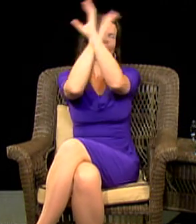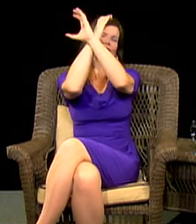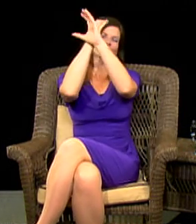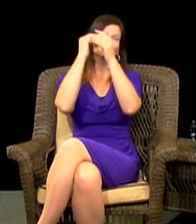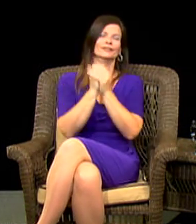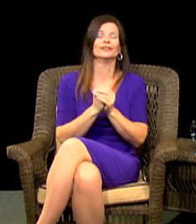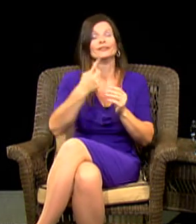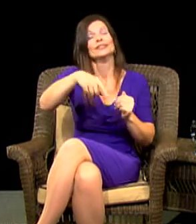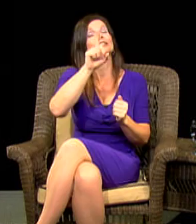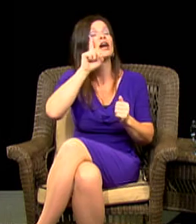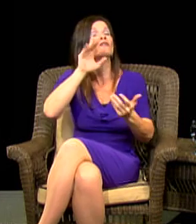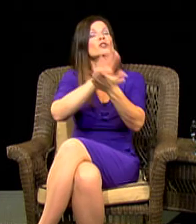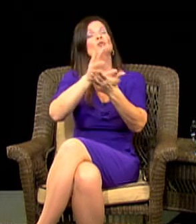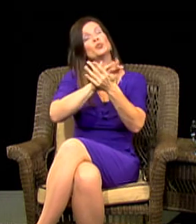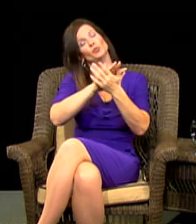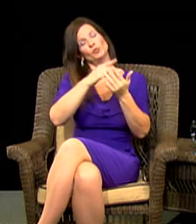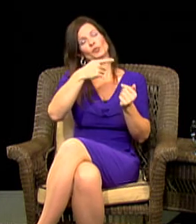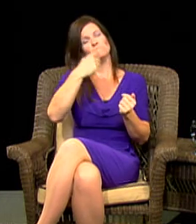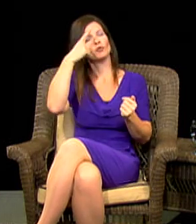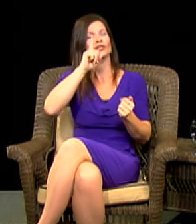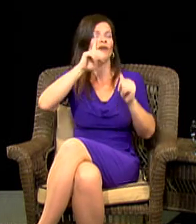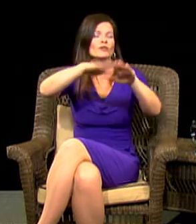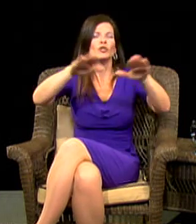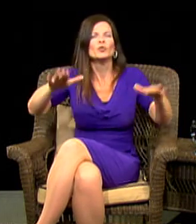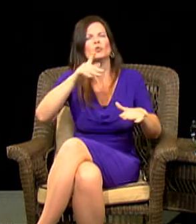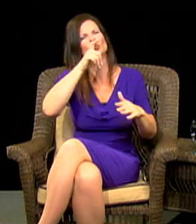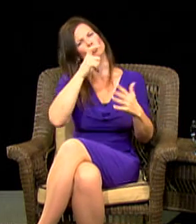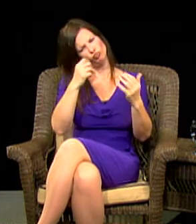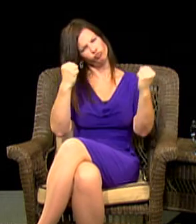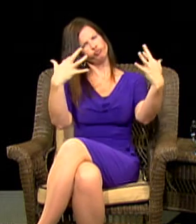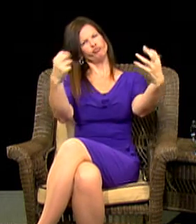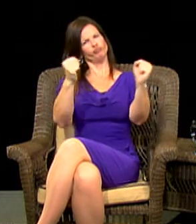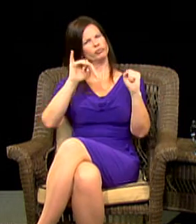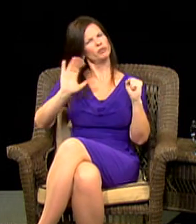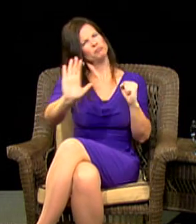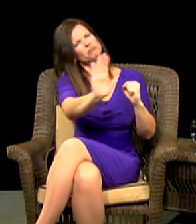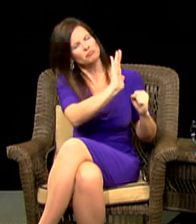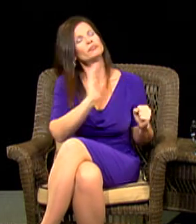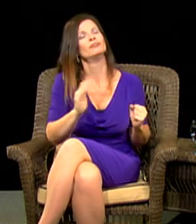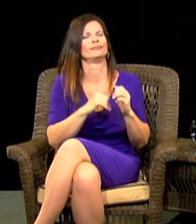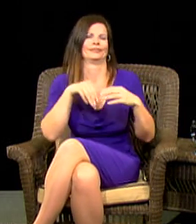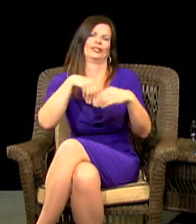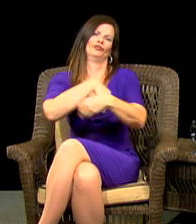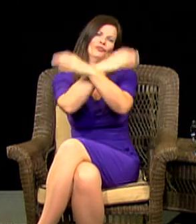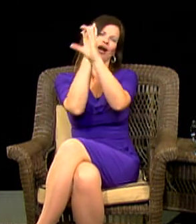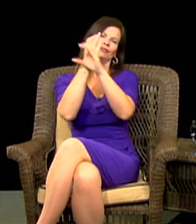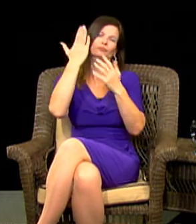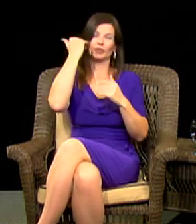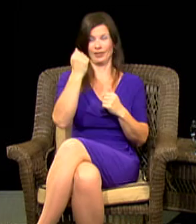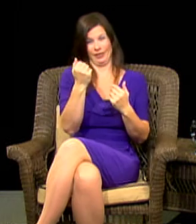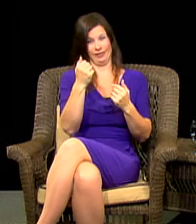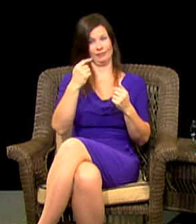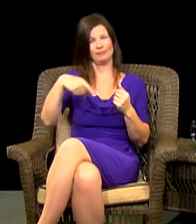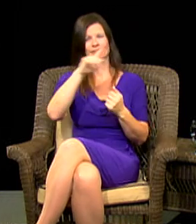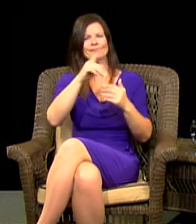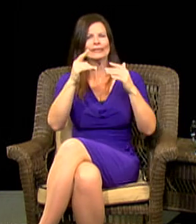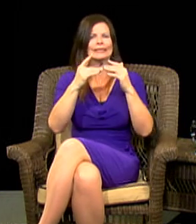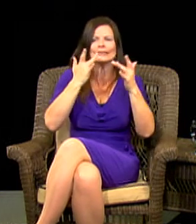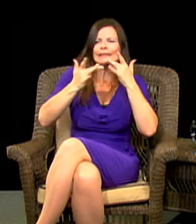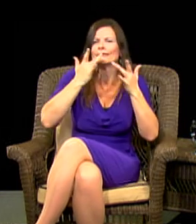community: schools. And deaf schools really are in crisis right now. I mean, I'm specifically talking about children who are